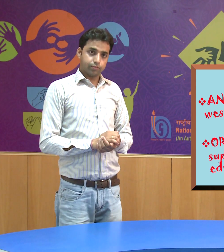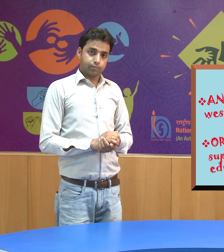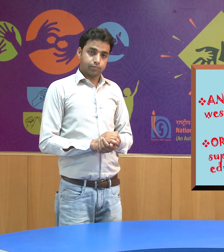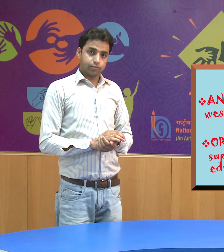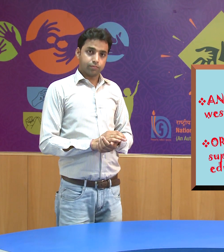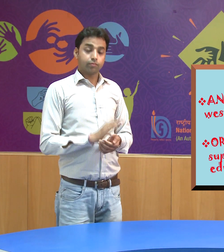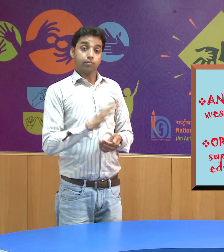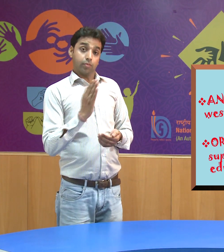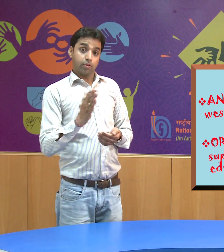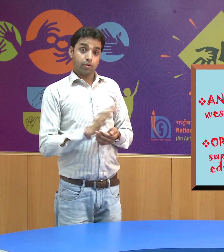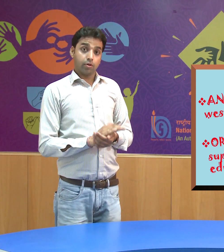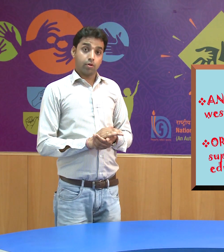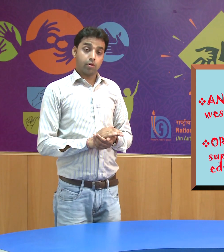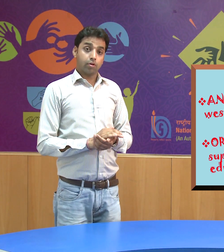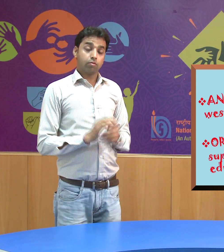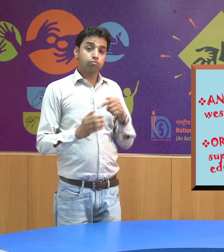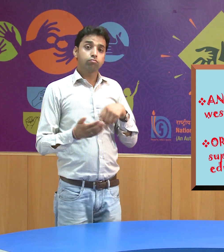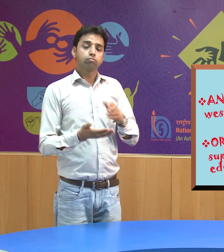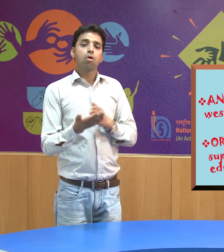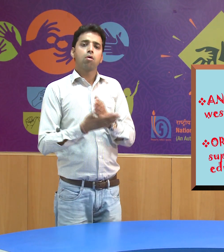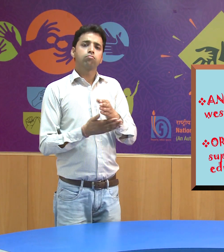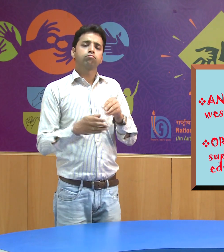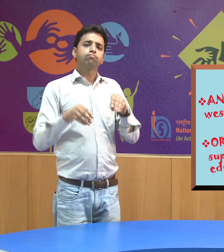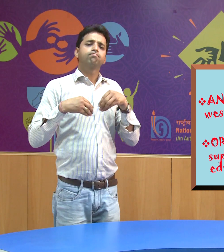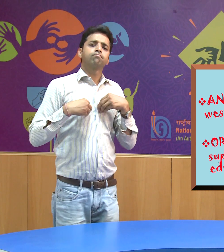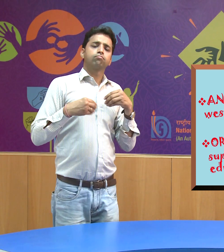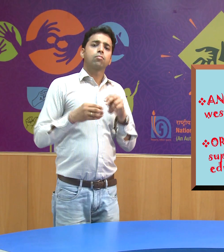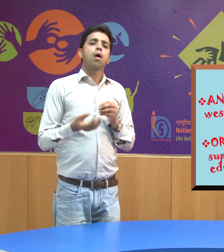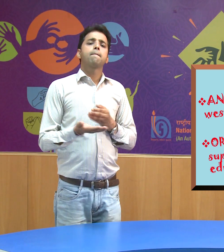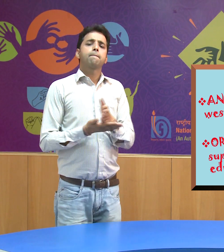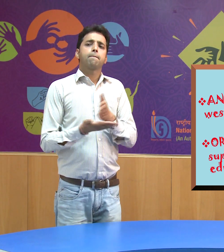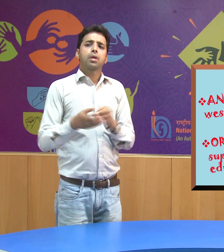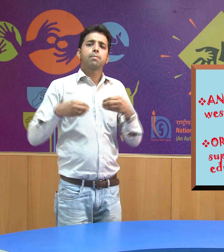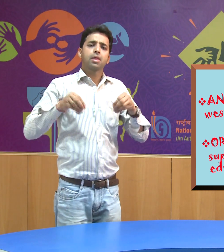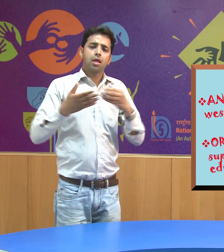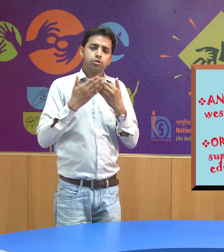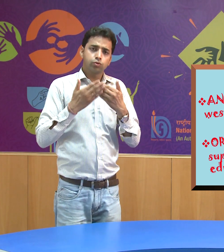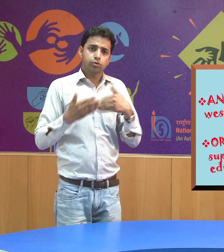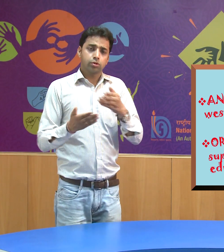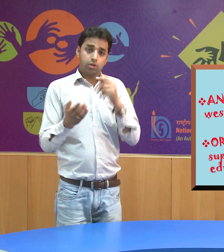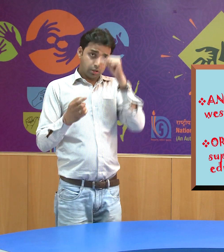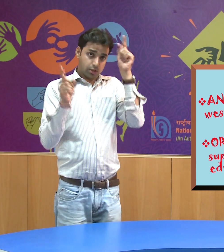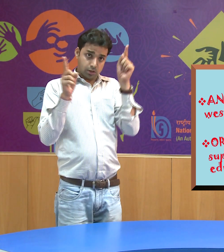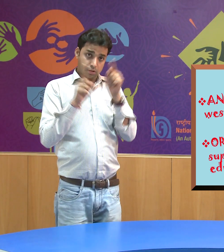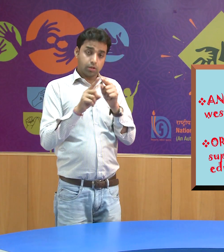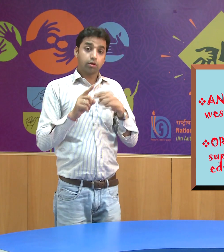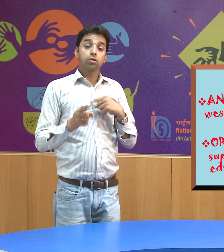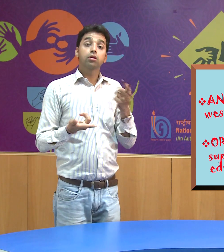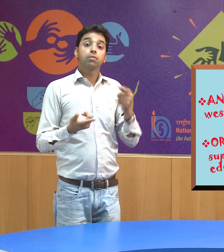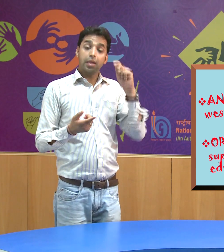Therefore, they were in favor of giving education to Indians in English medium related